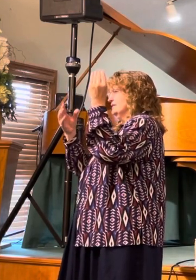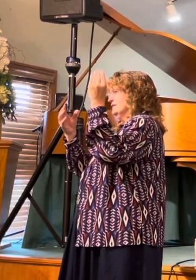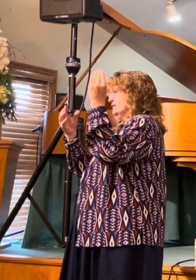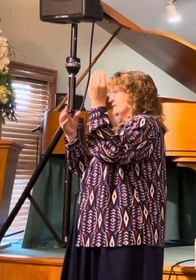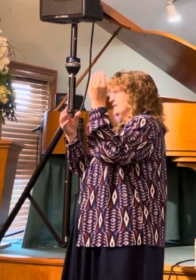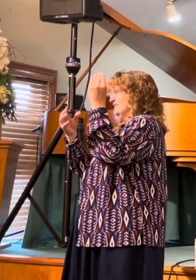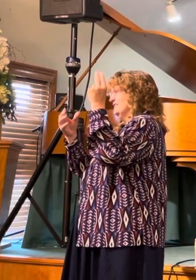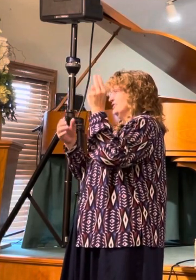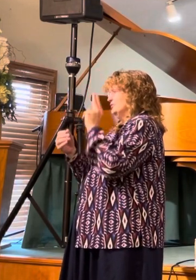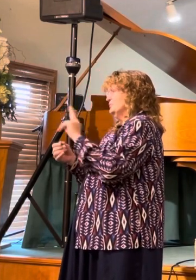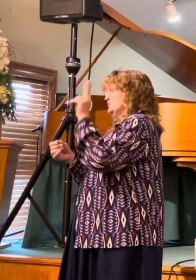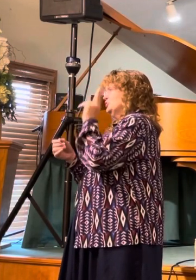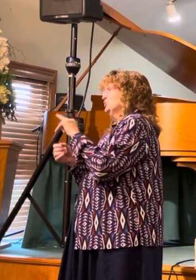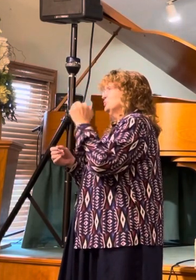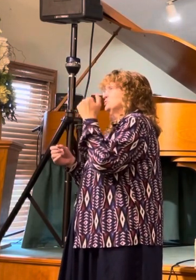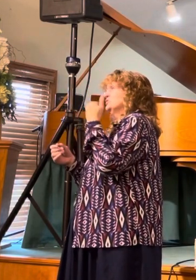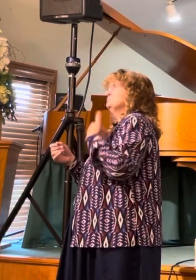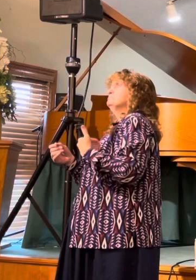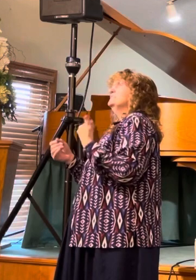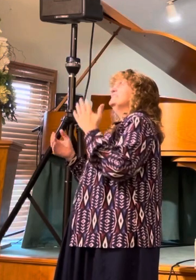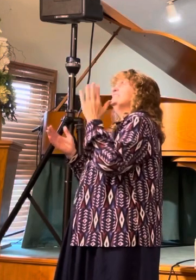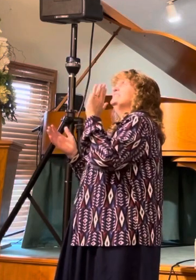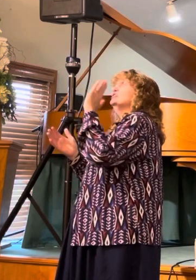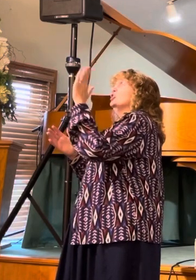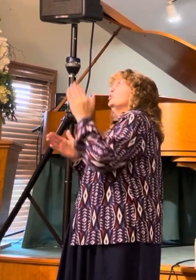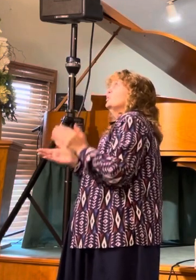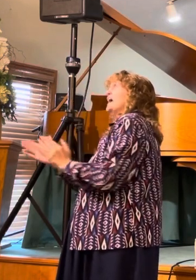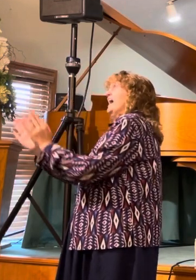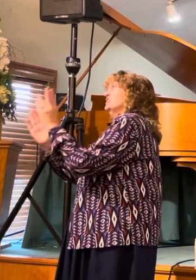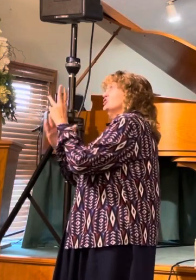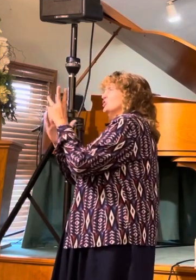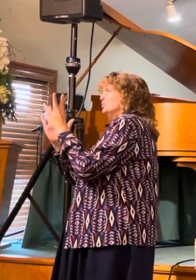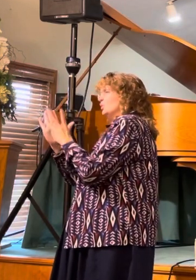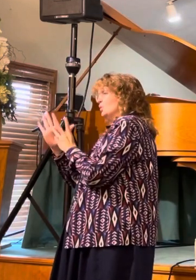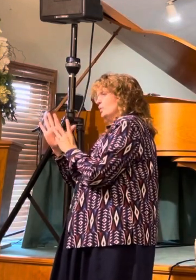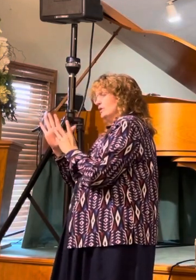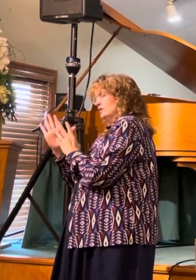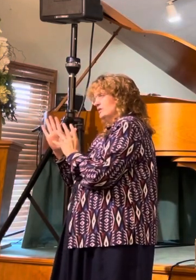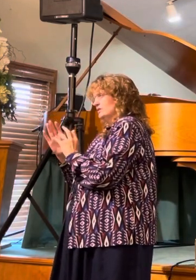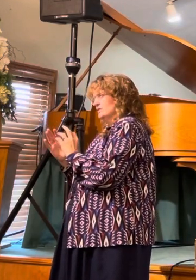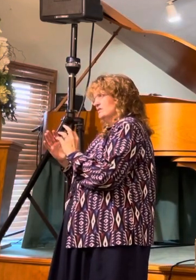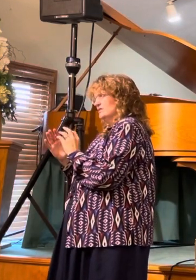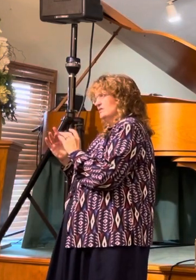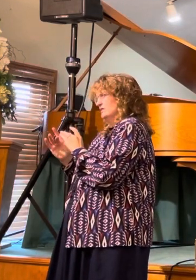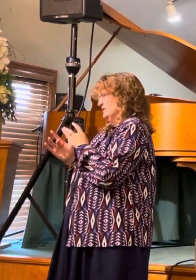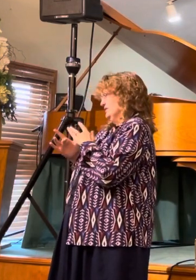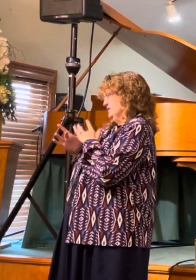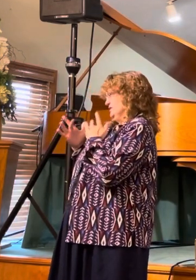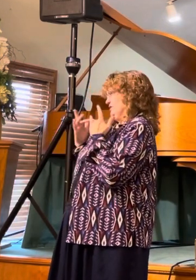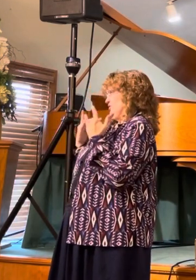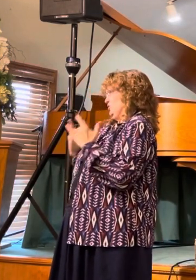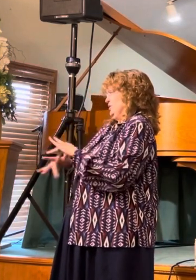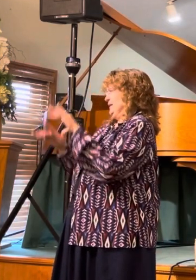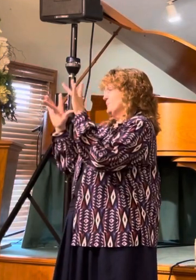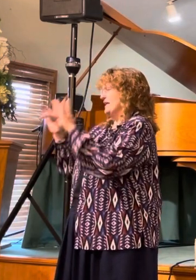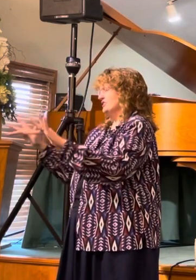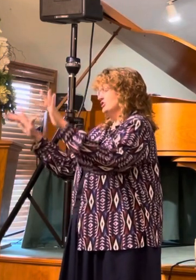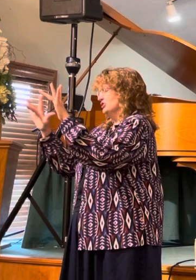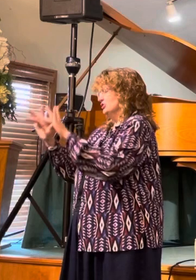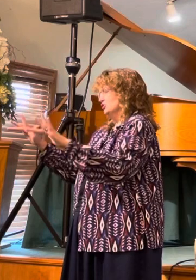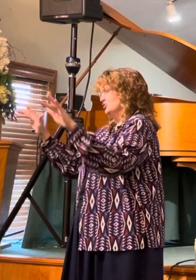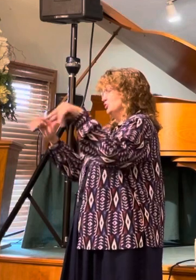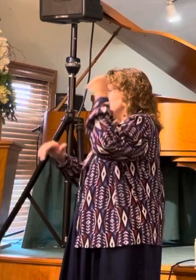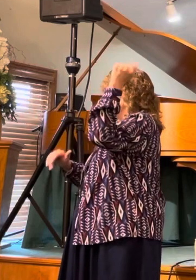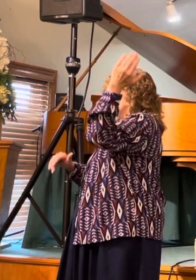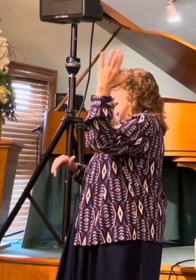Use me the way that you will. Help me hold out a heart of compassion and grace,